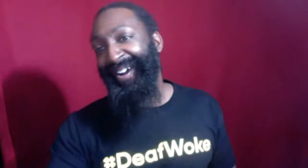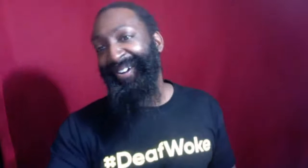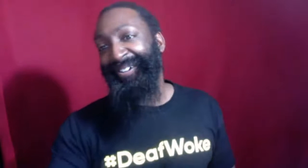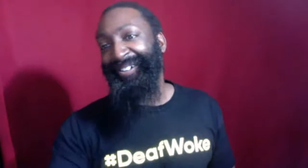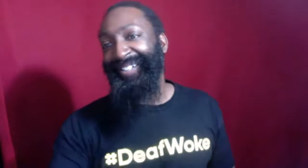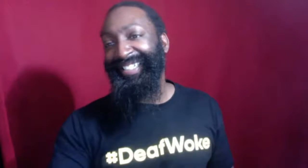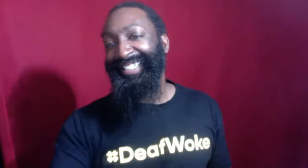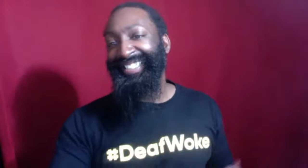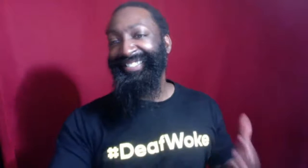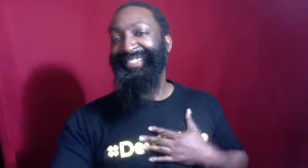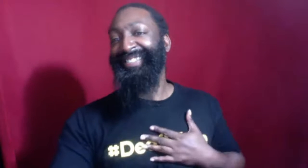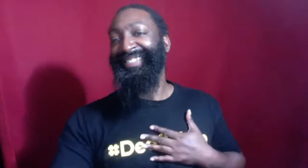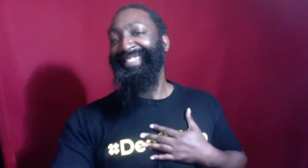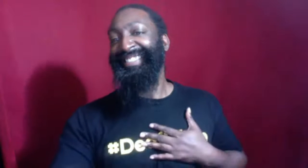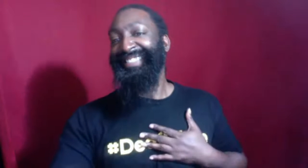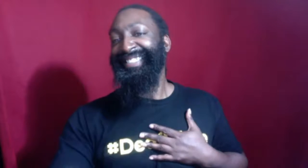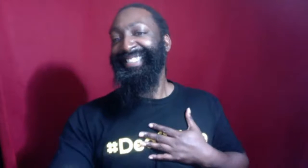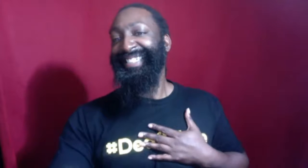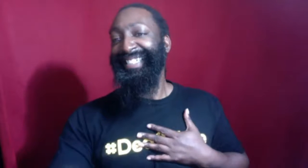Wow.